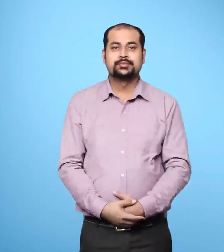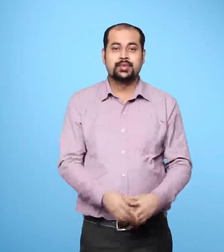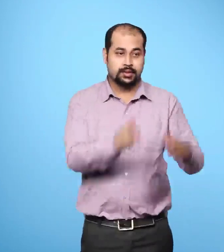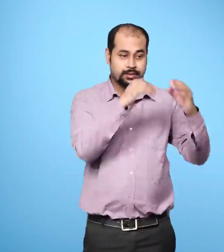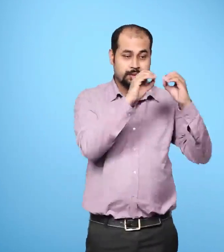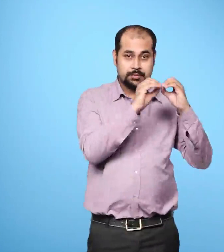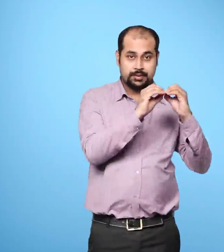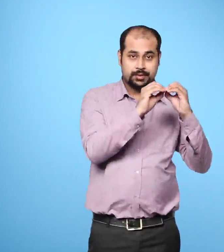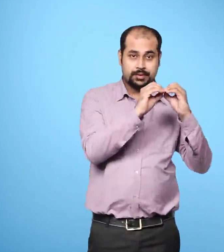Part B.